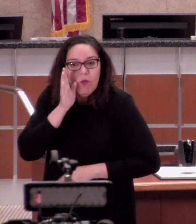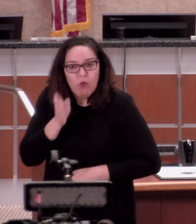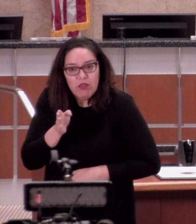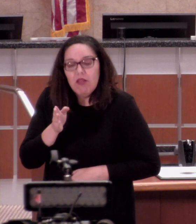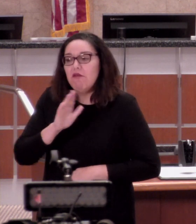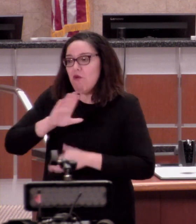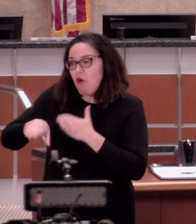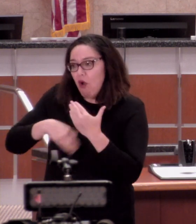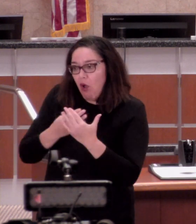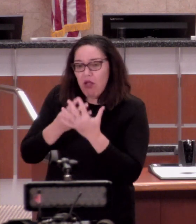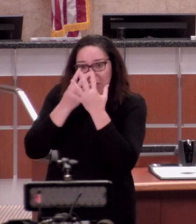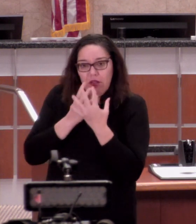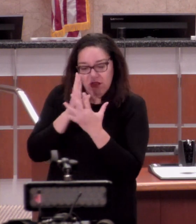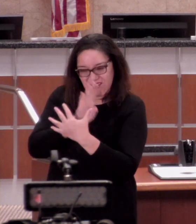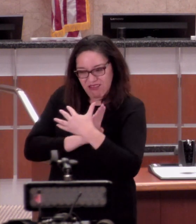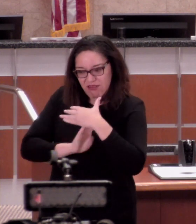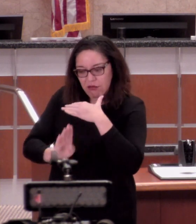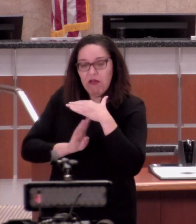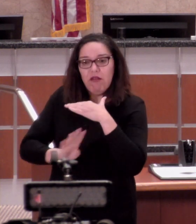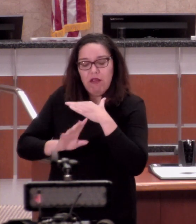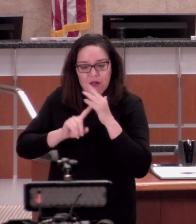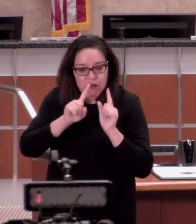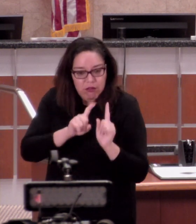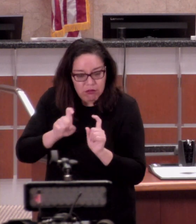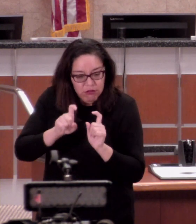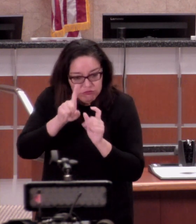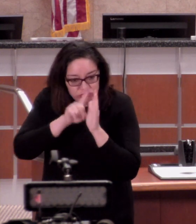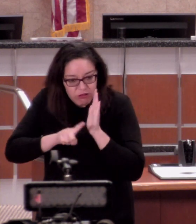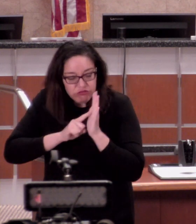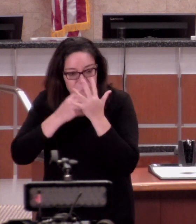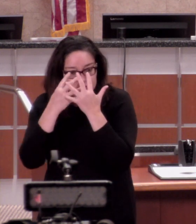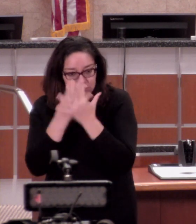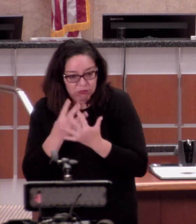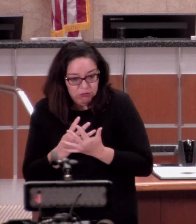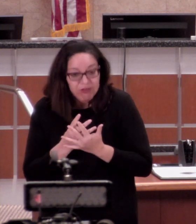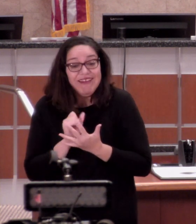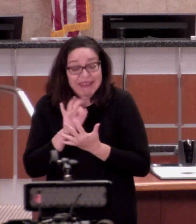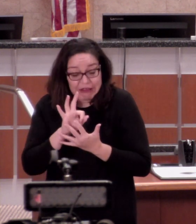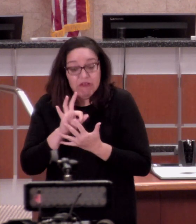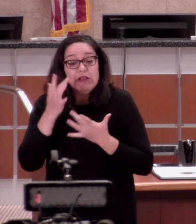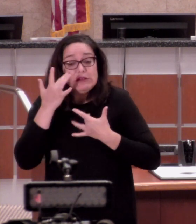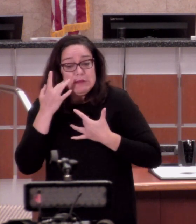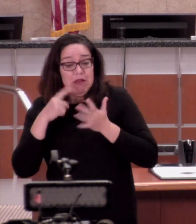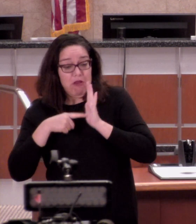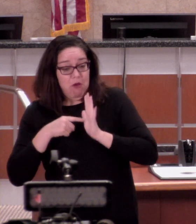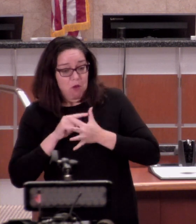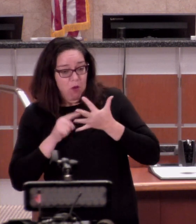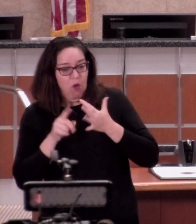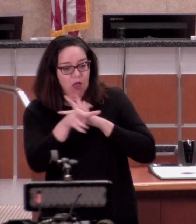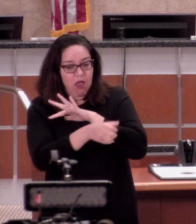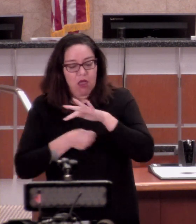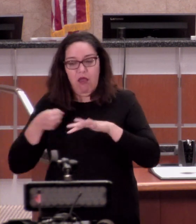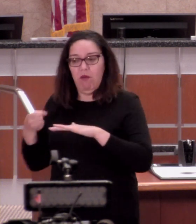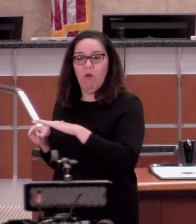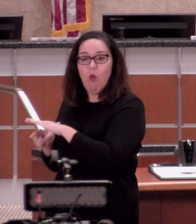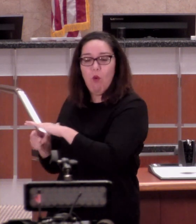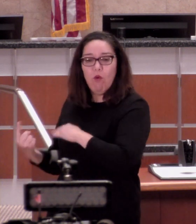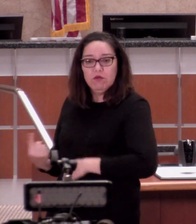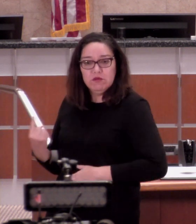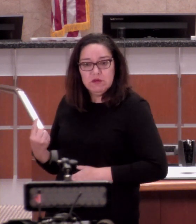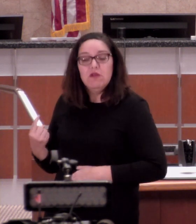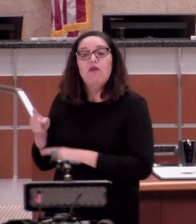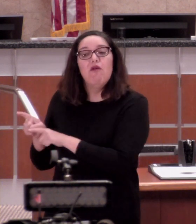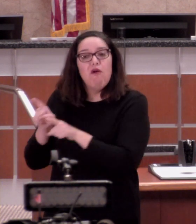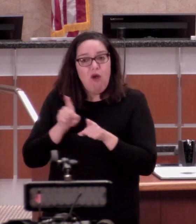any found displaying any type of symptoms were quarantined and tested. This quarantine was also implemented for inmates who